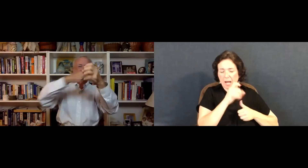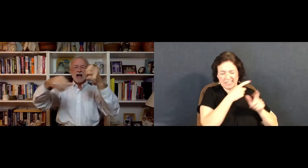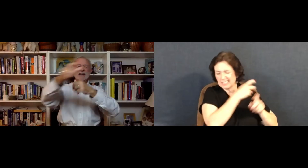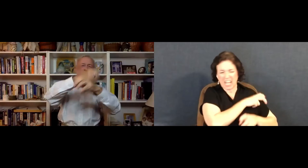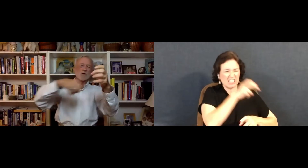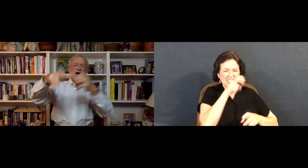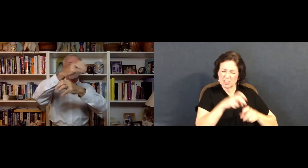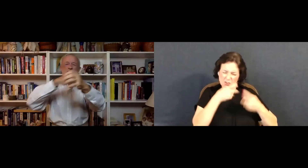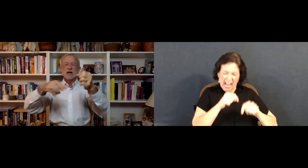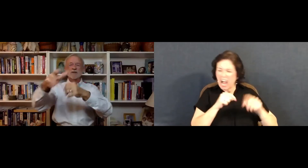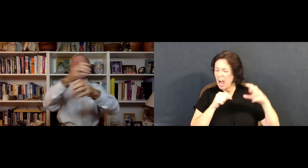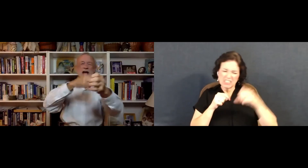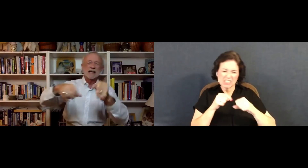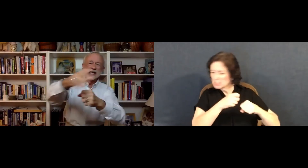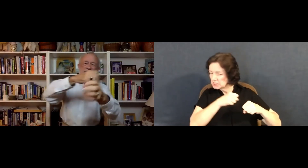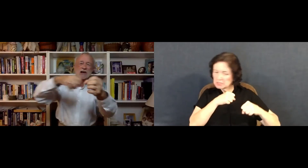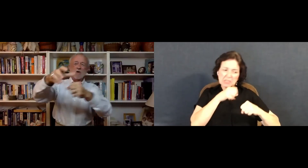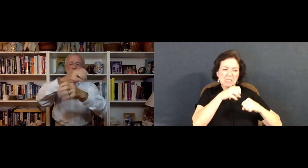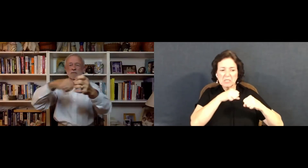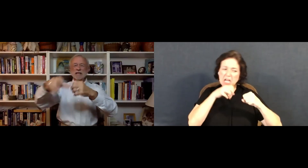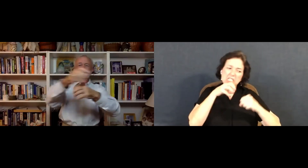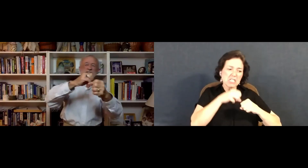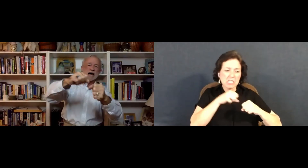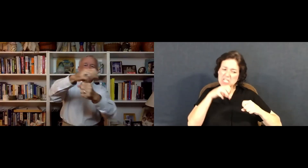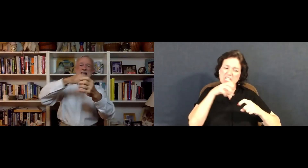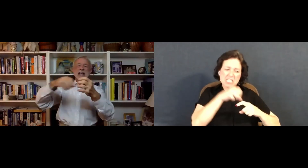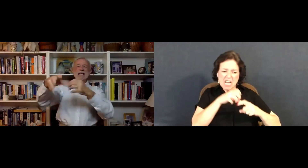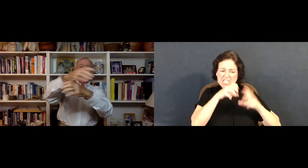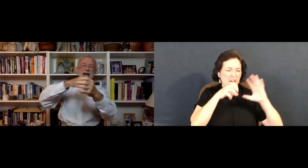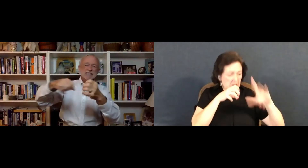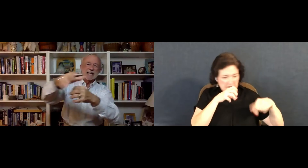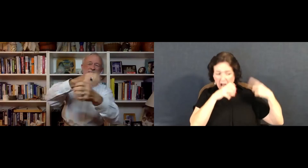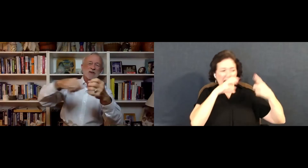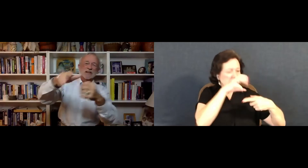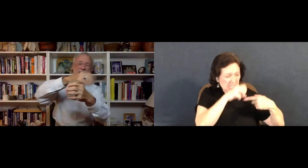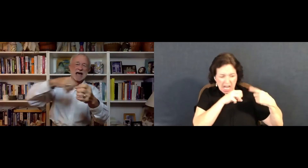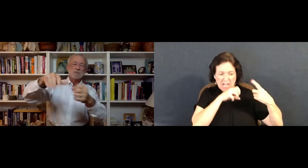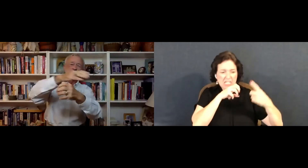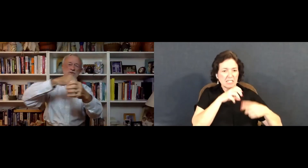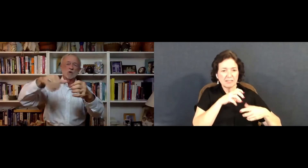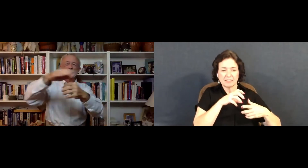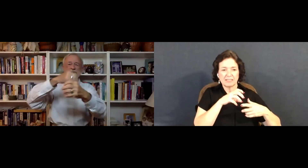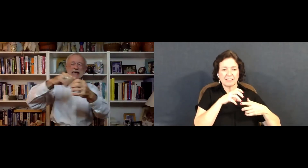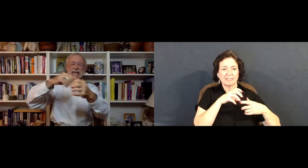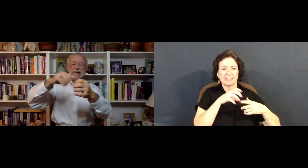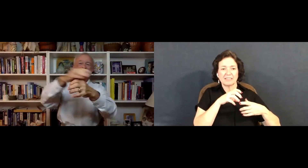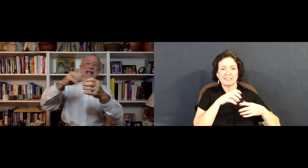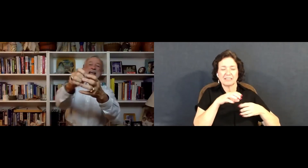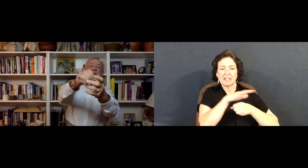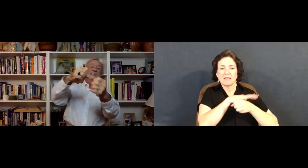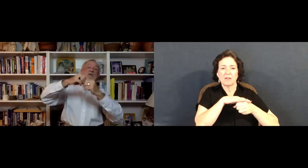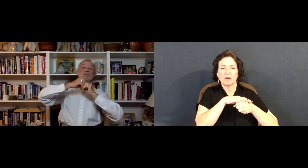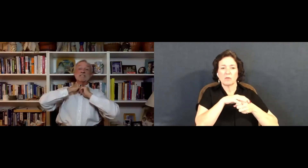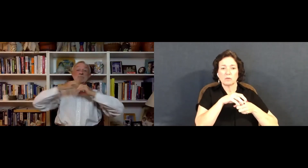and he's trying to hold on for himself. He's trying to get a hold of a place to stop, and he's got his hands on the cap on the fuel tank, and